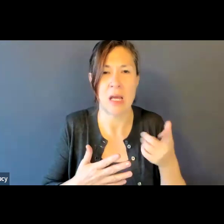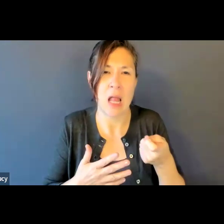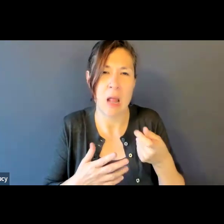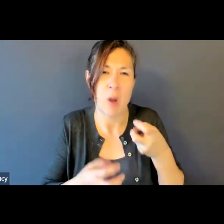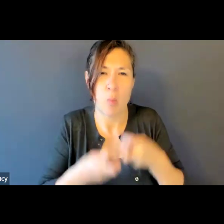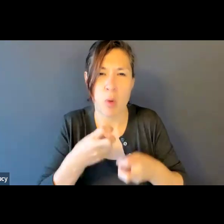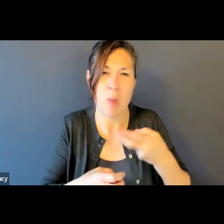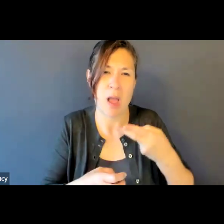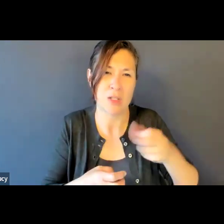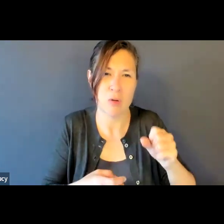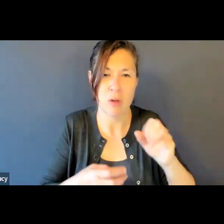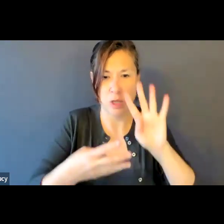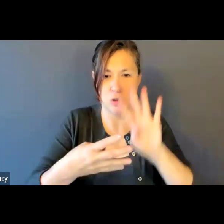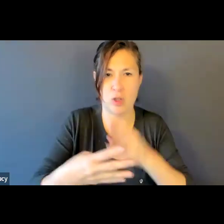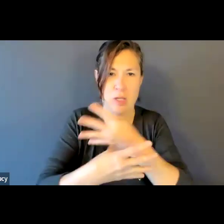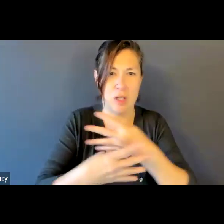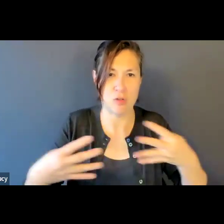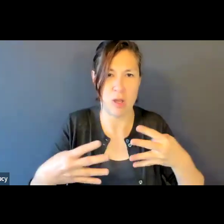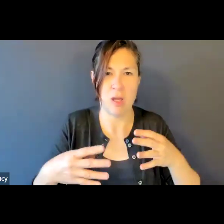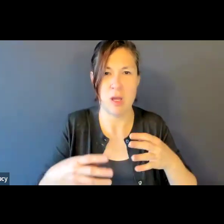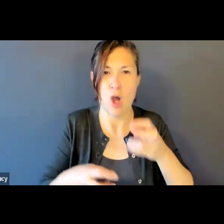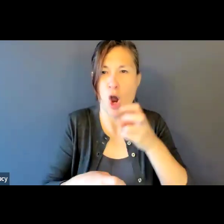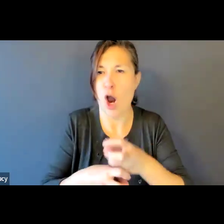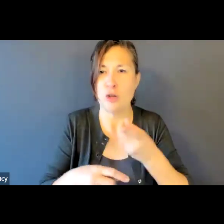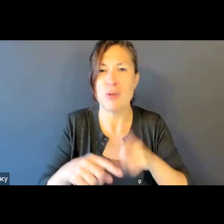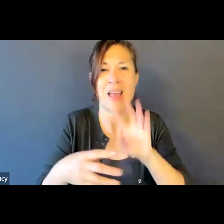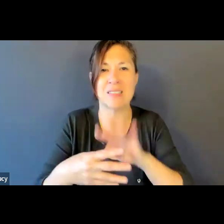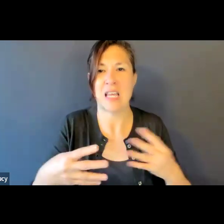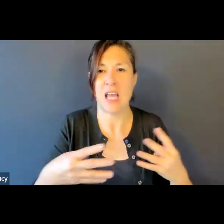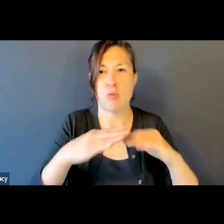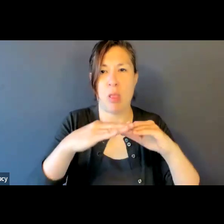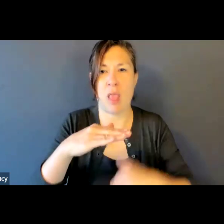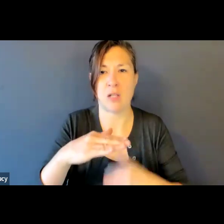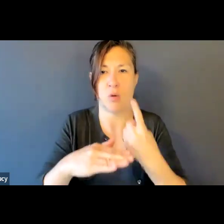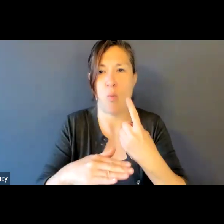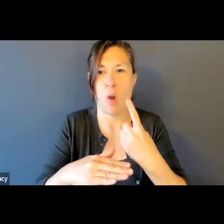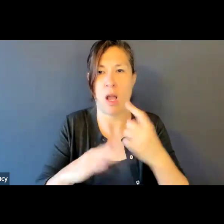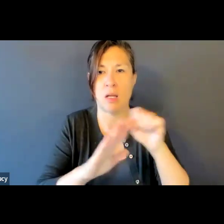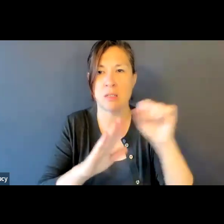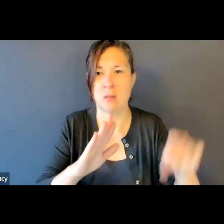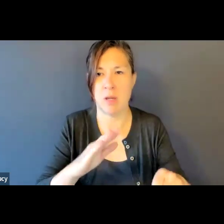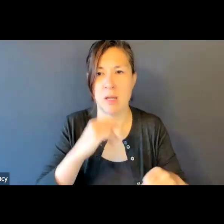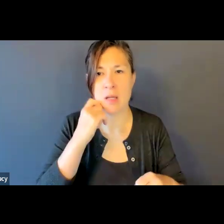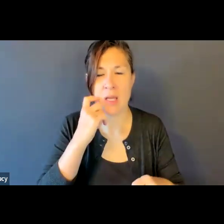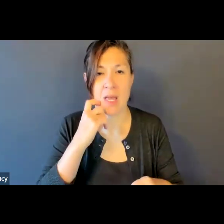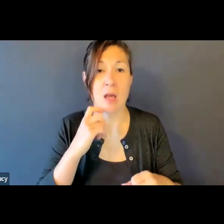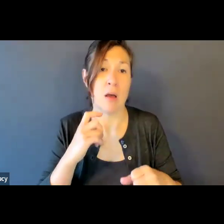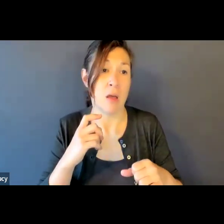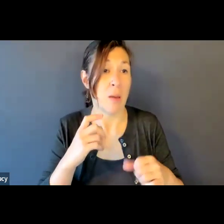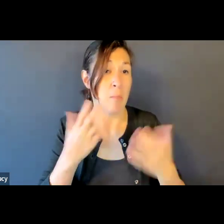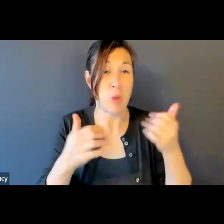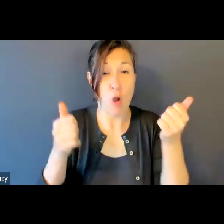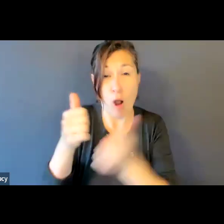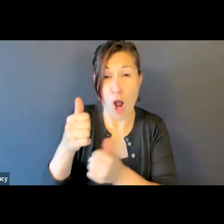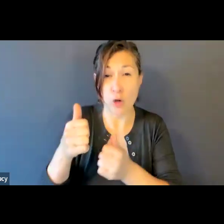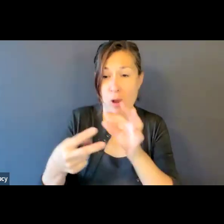way scheduling happens. It's difficult to schedule things for less than a semester. So those physical education requirements can fit into elective courses, but it